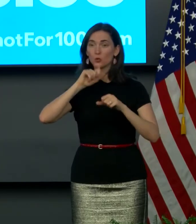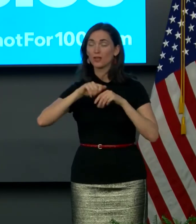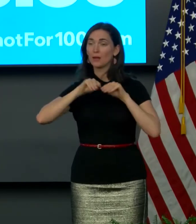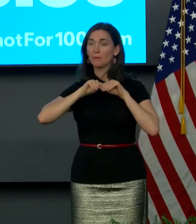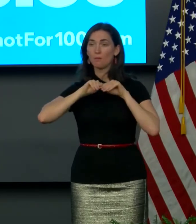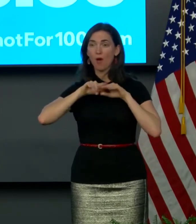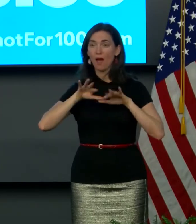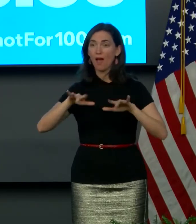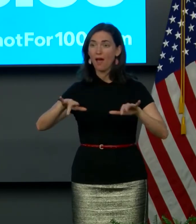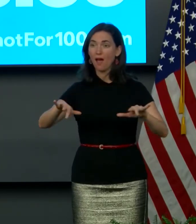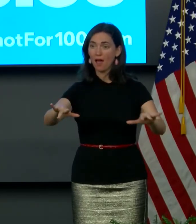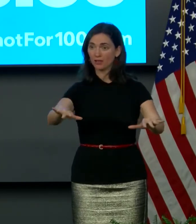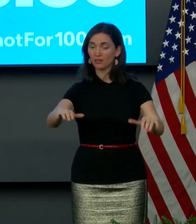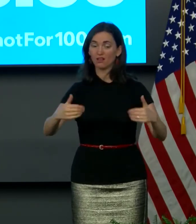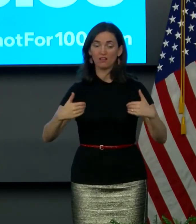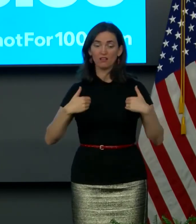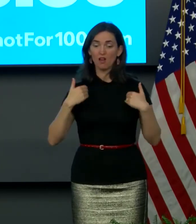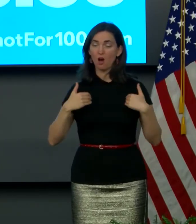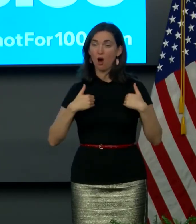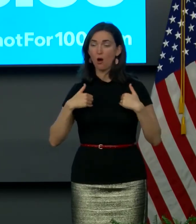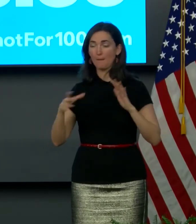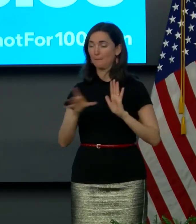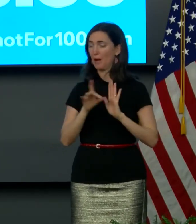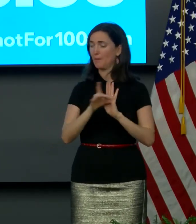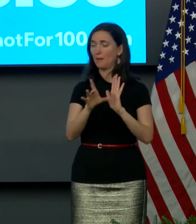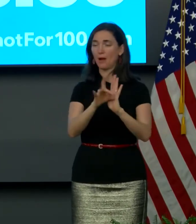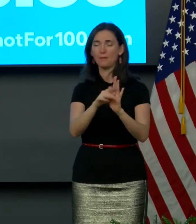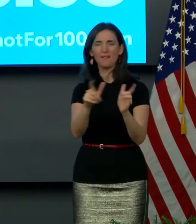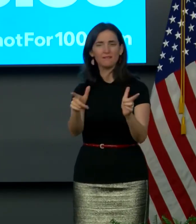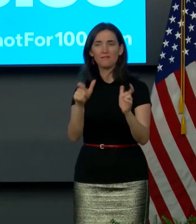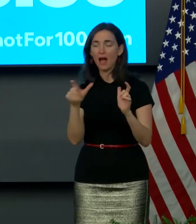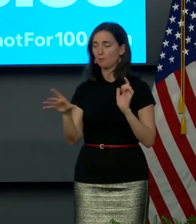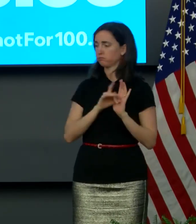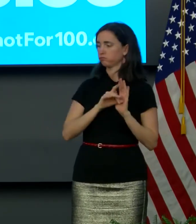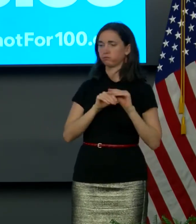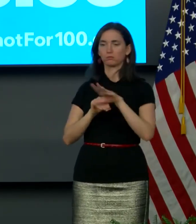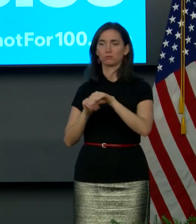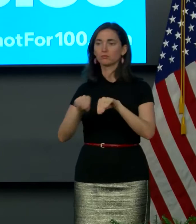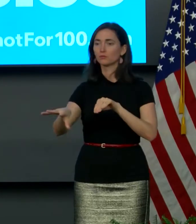in this population. Transmission is very high,